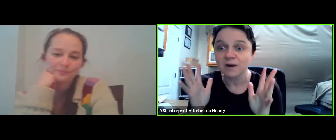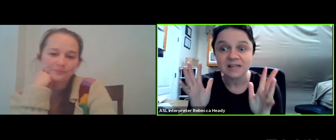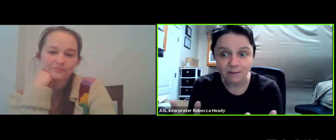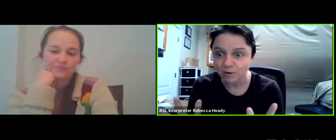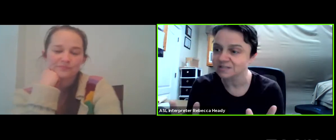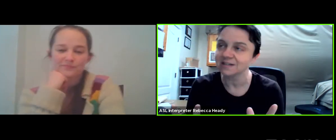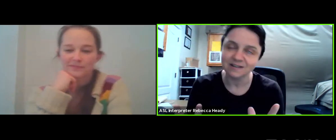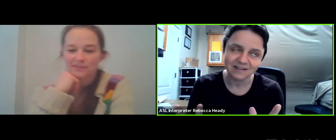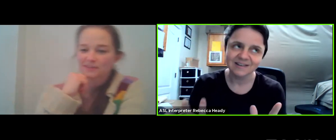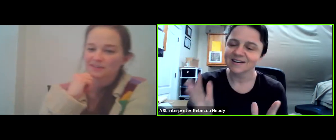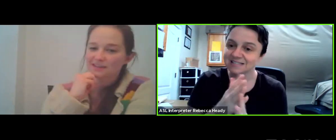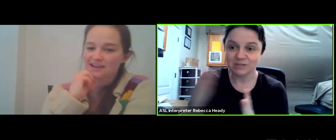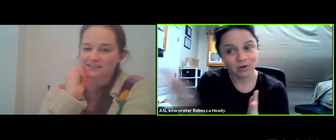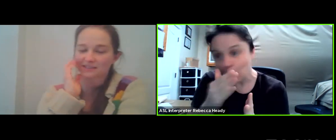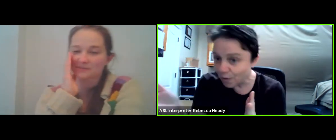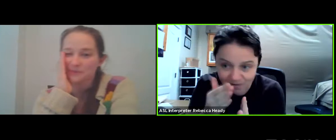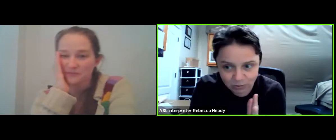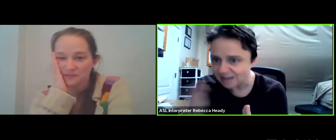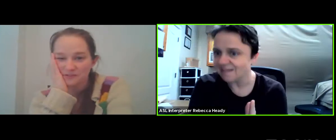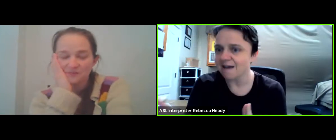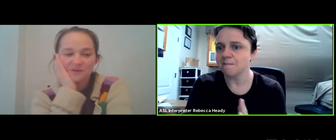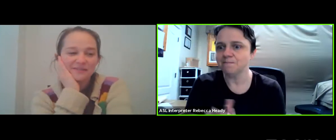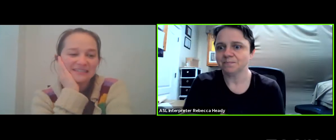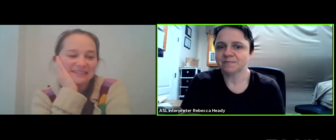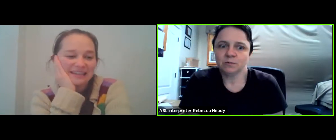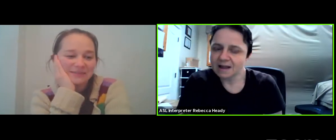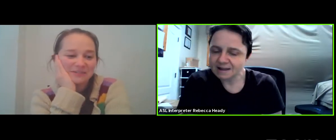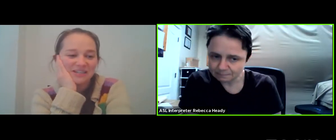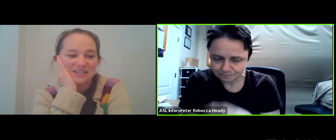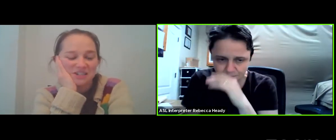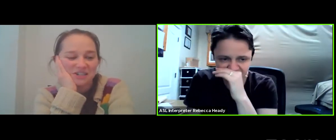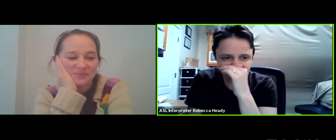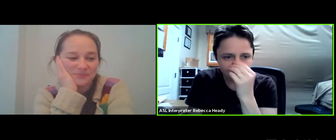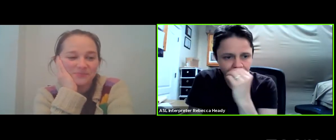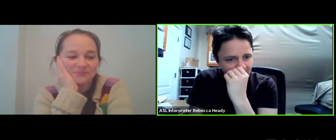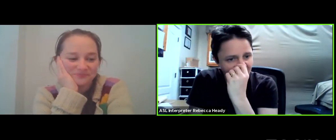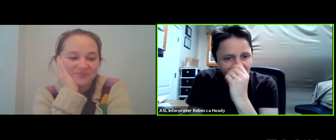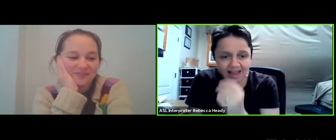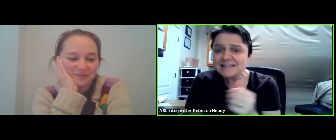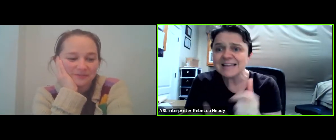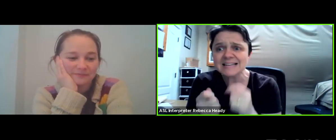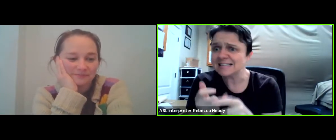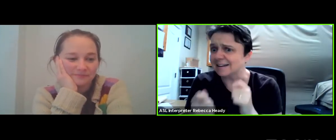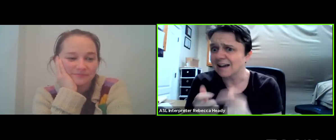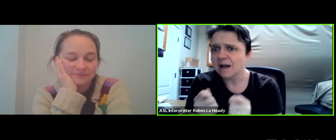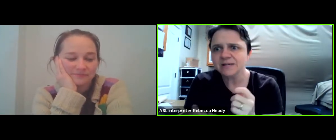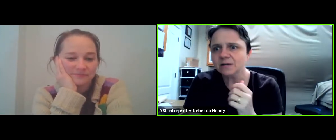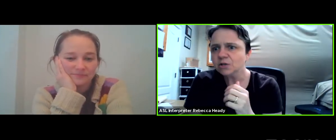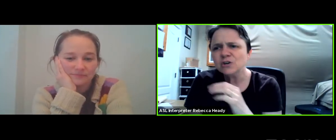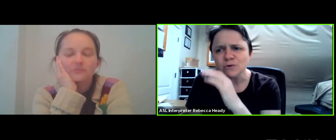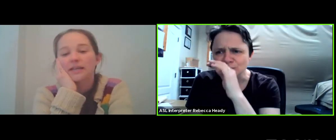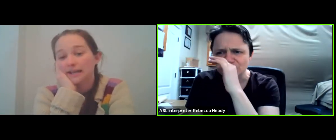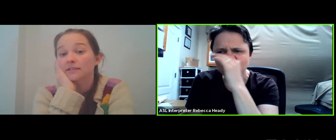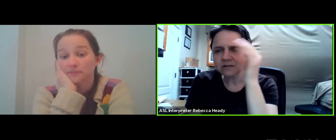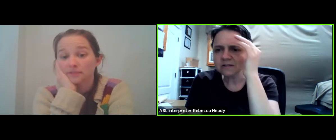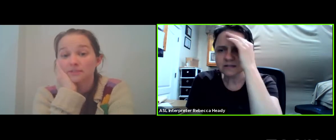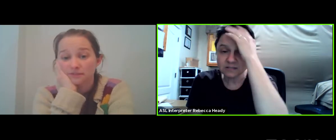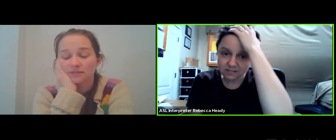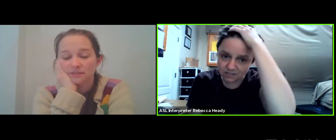wait for a relay person. Yes, smartphones are probably a game changer. And texting. I mean,